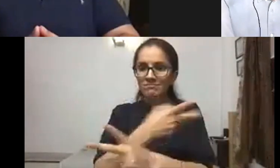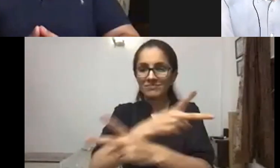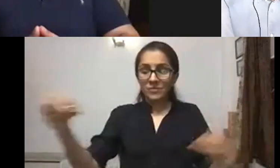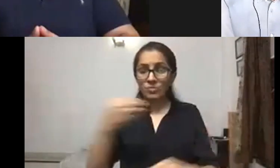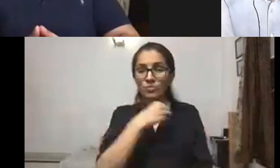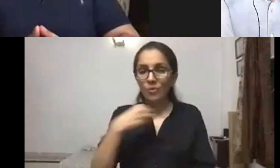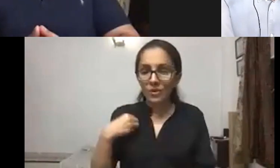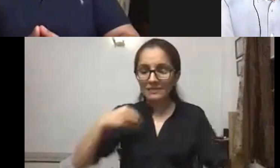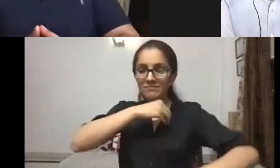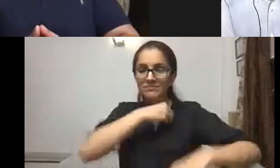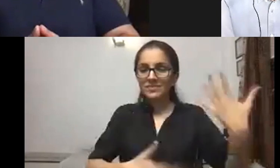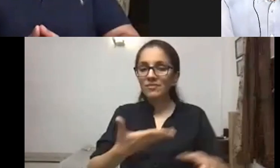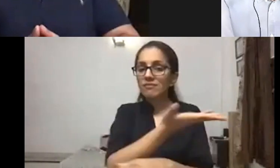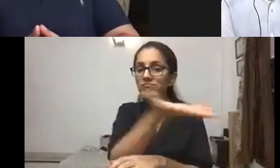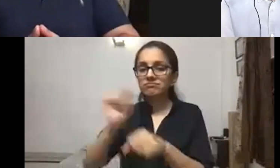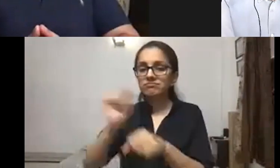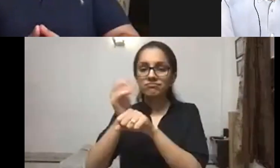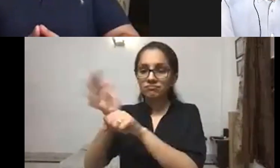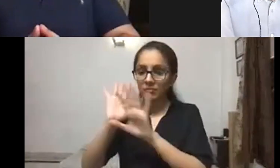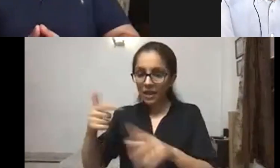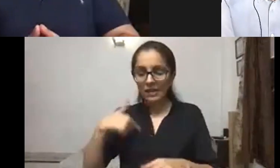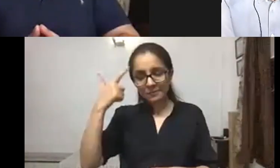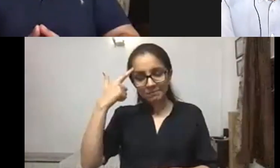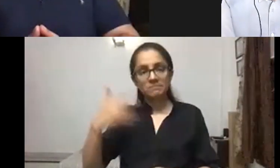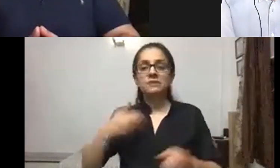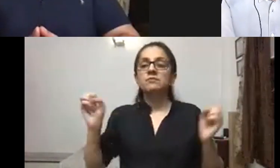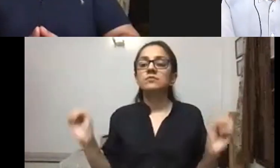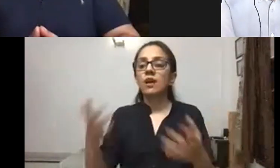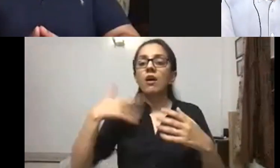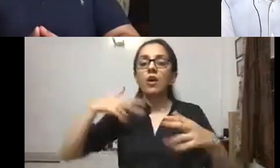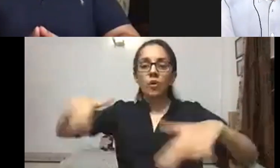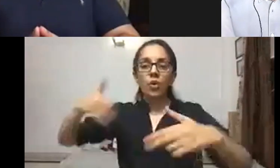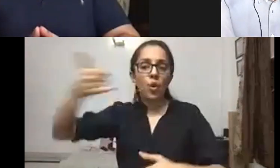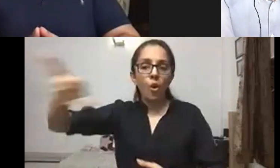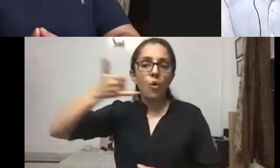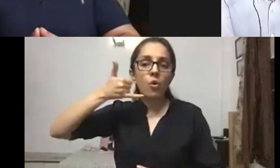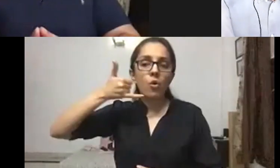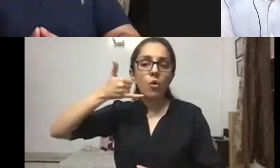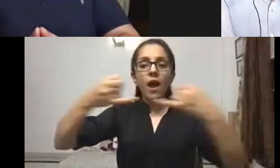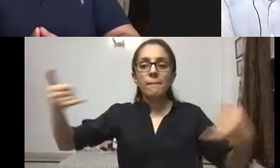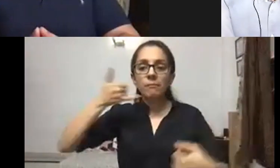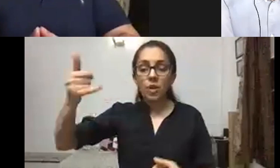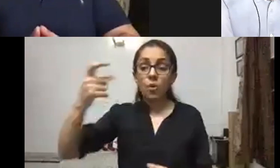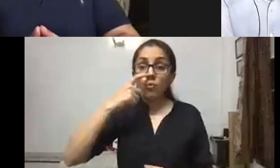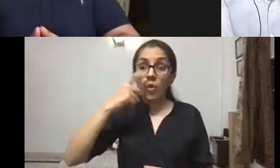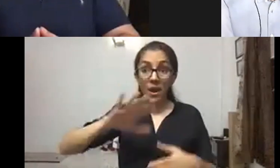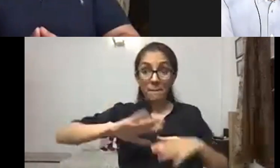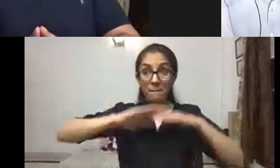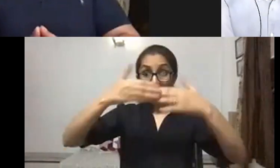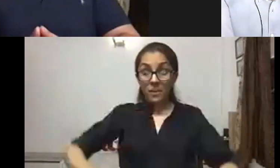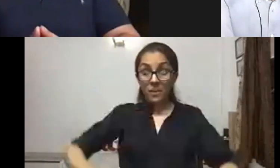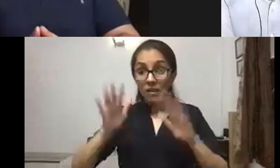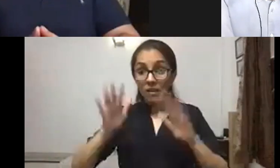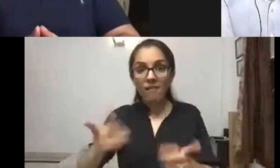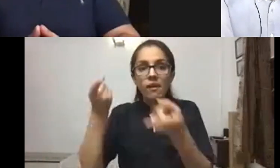who were suffering from COVID, and we started off by helping creating helplines and awareness, mostly for females, pregnant women, and then